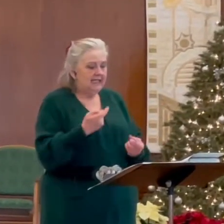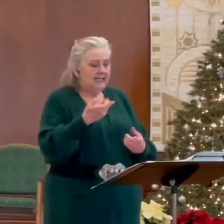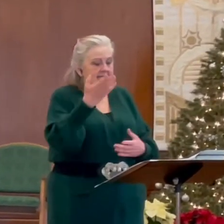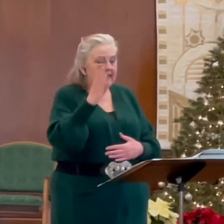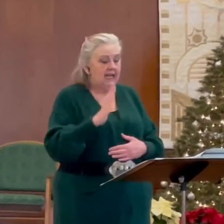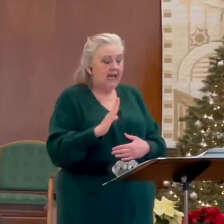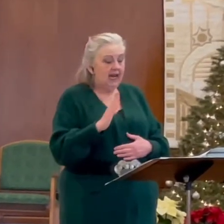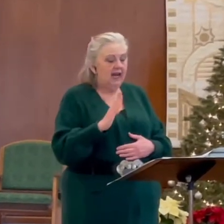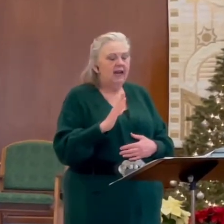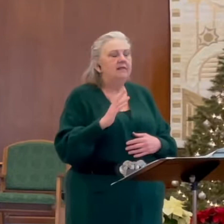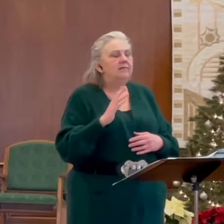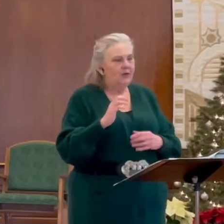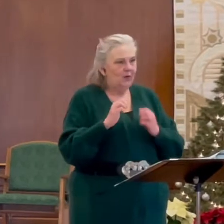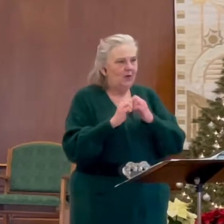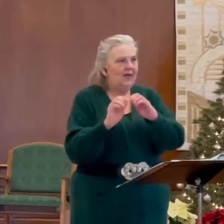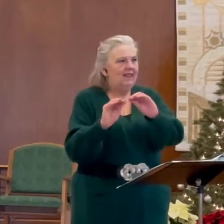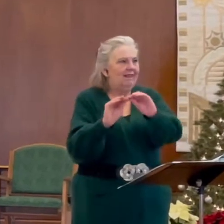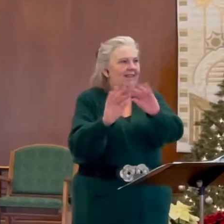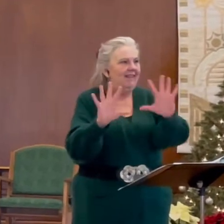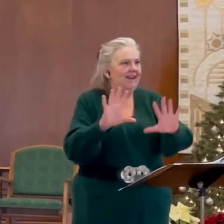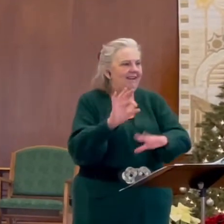the light of Christ.